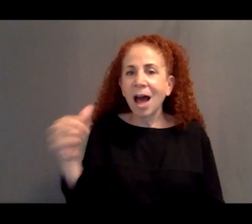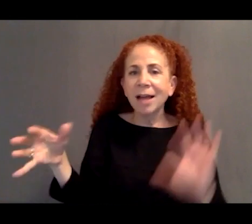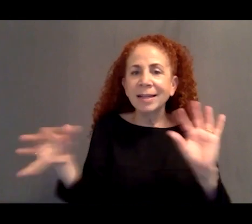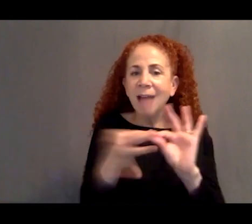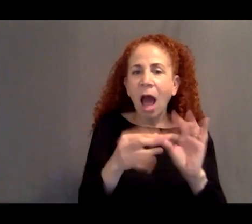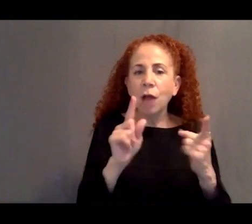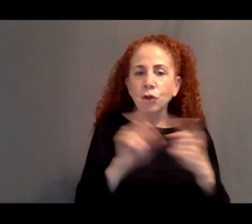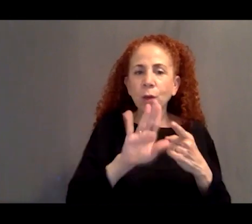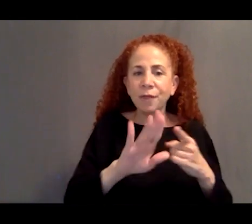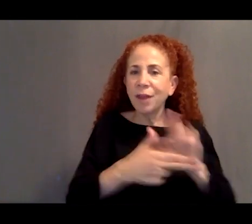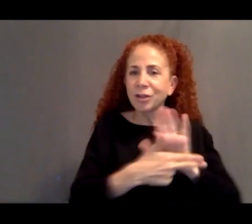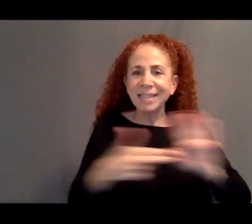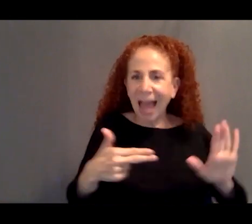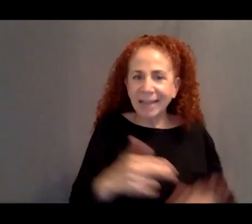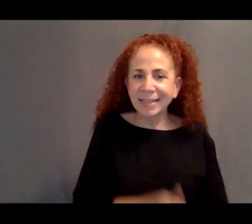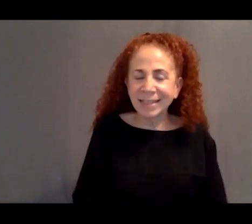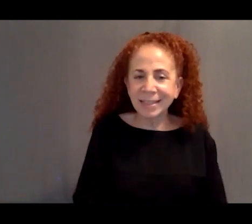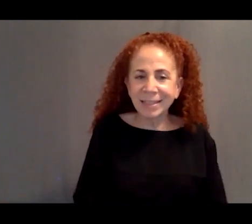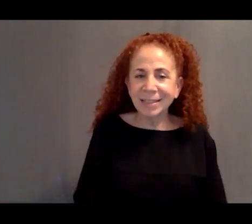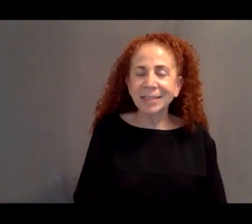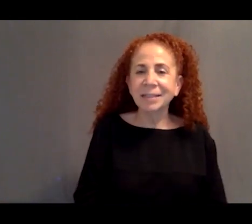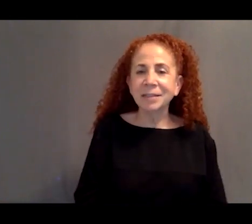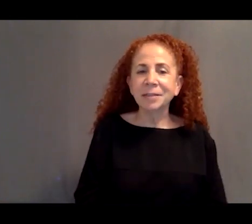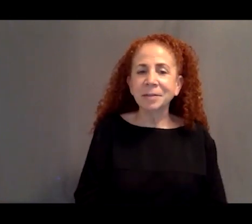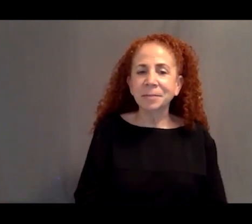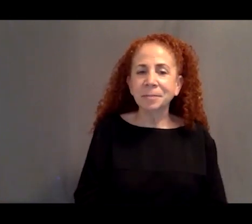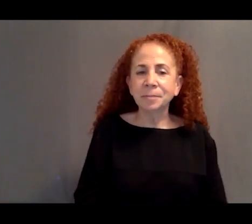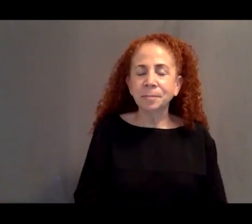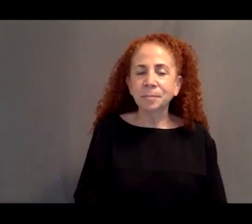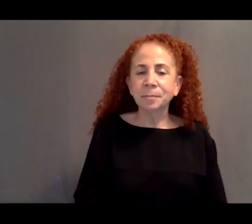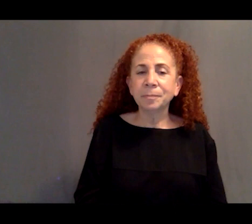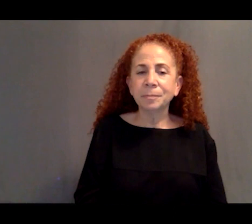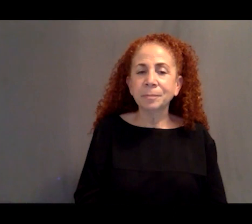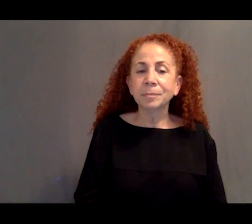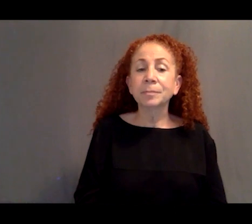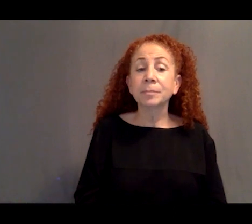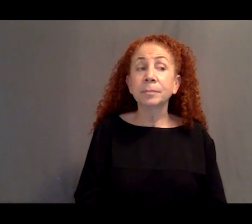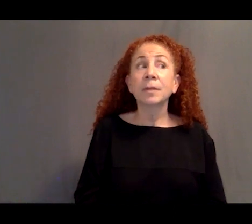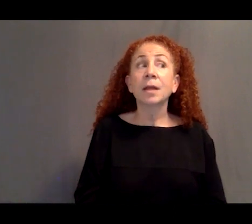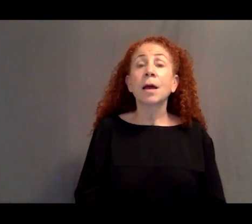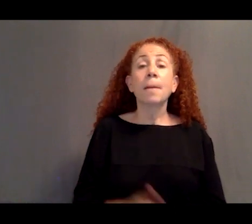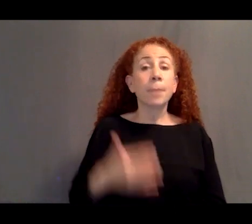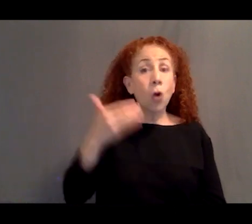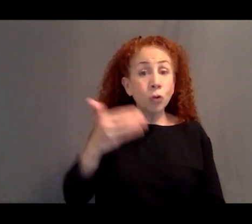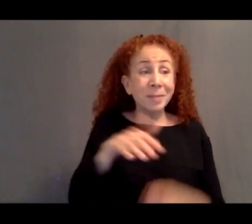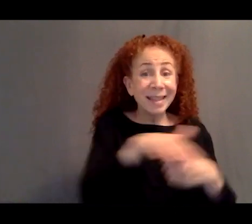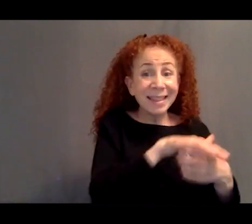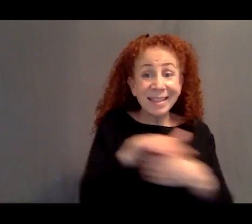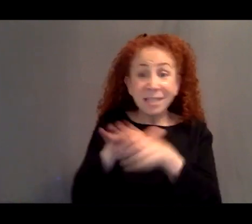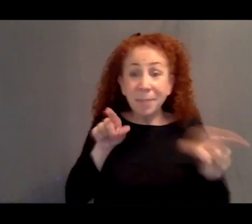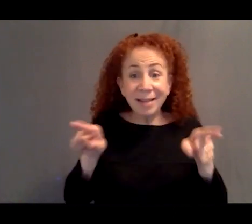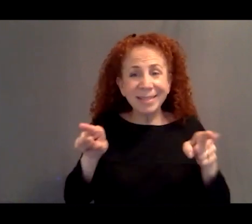their, but ultimately, these spaces also have